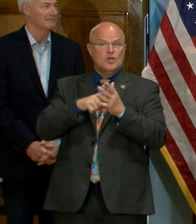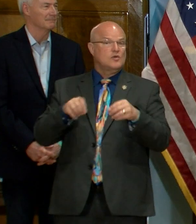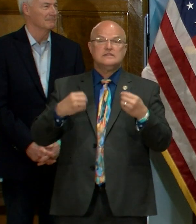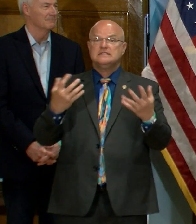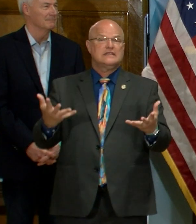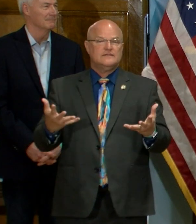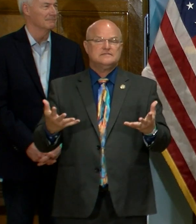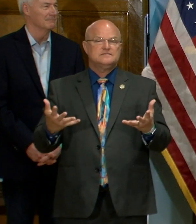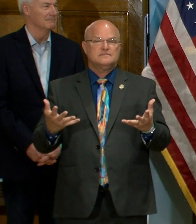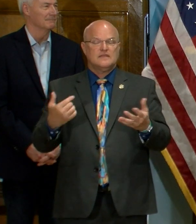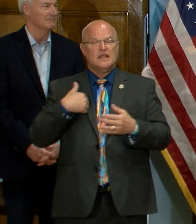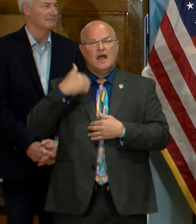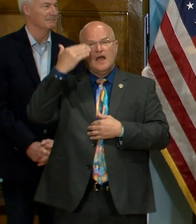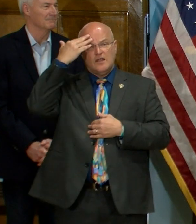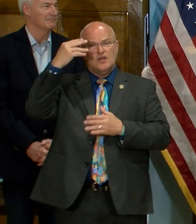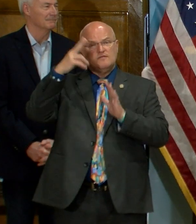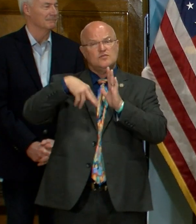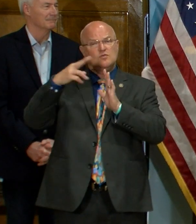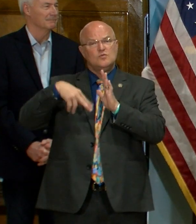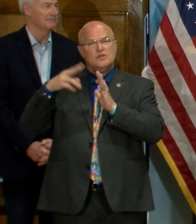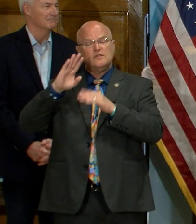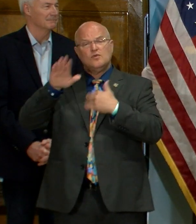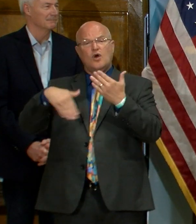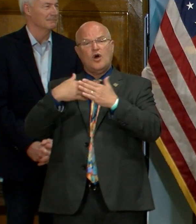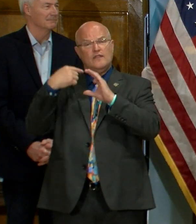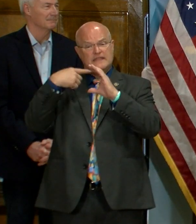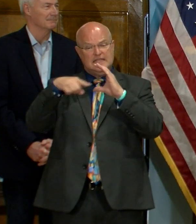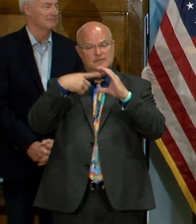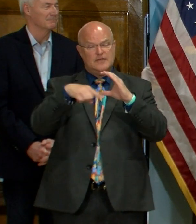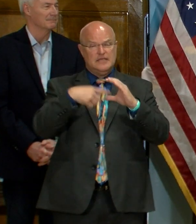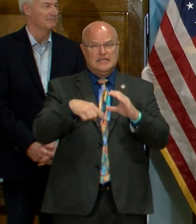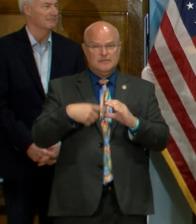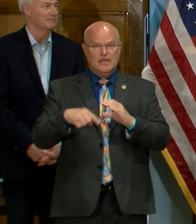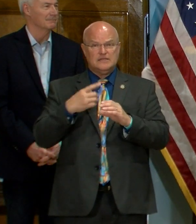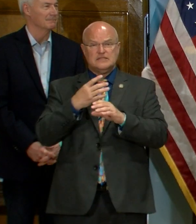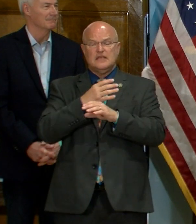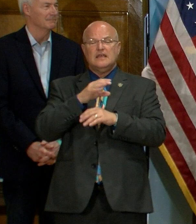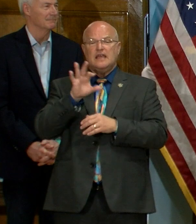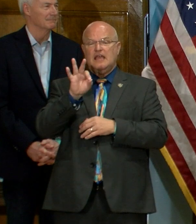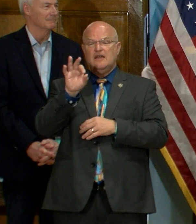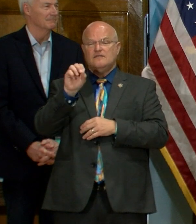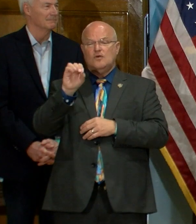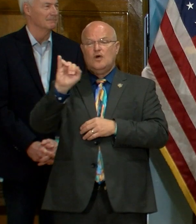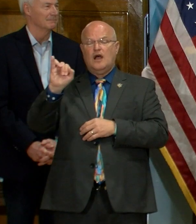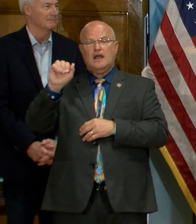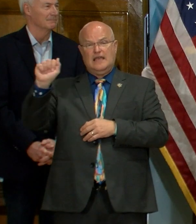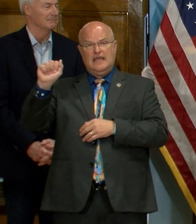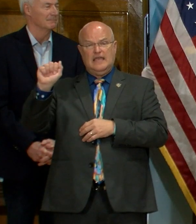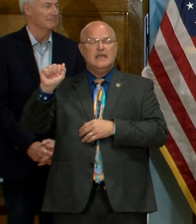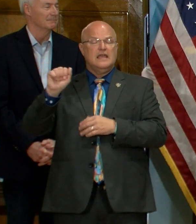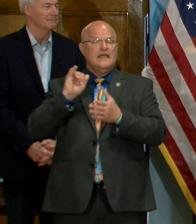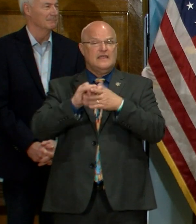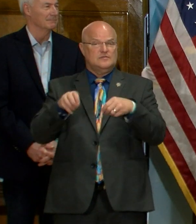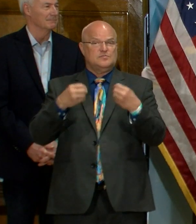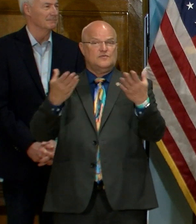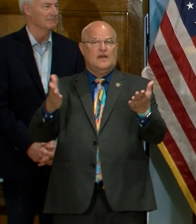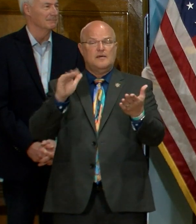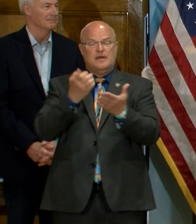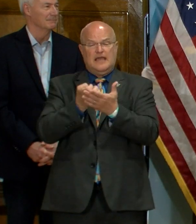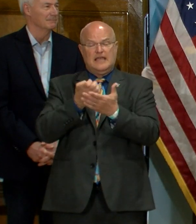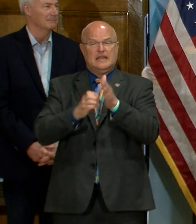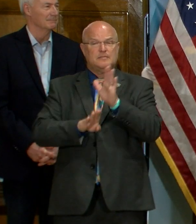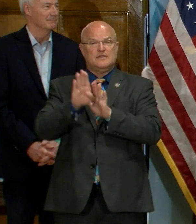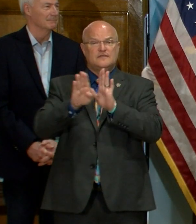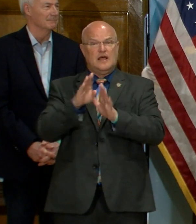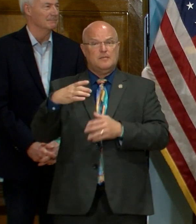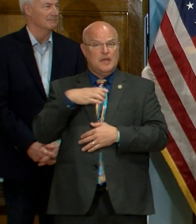and I know if you read through all the emails and the Freedom of Information Act and everything that was provided by the Economic